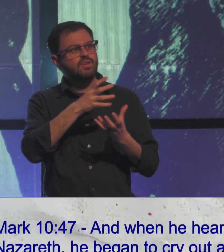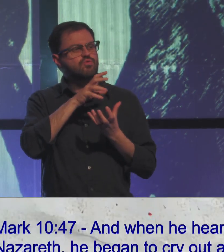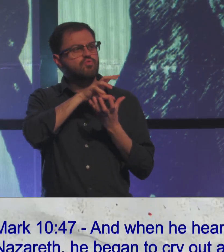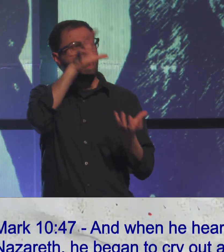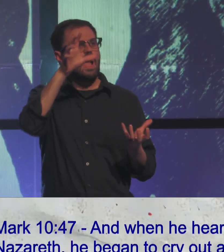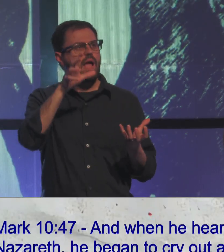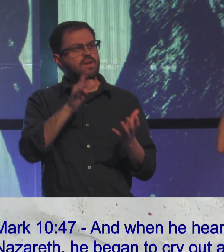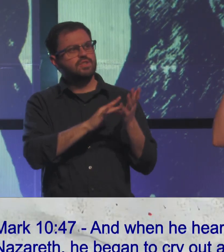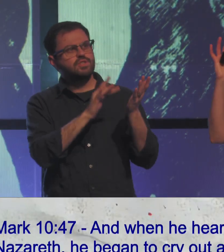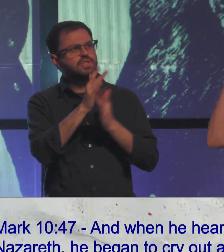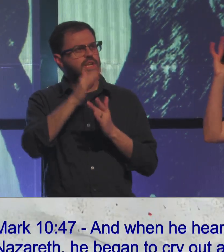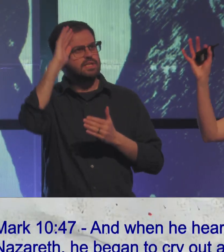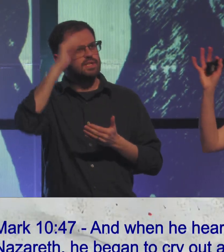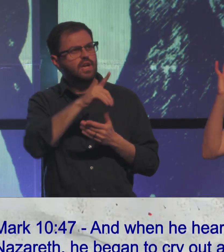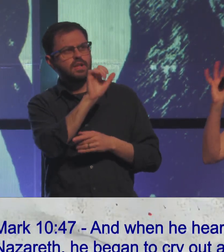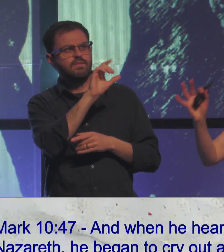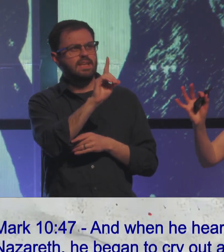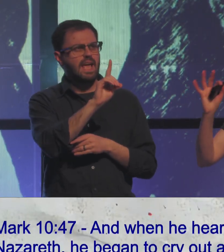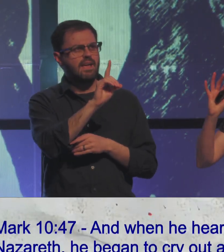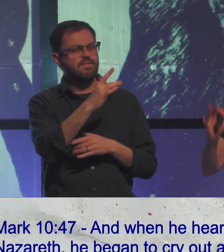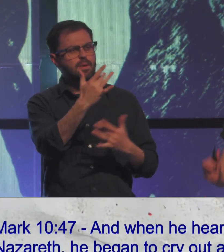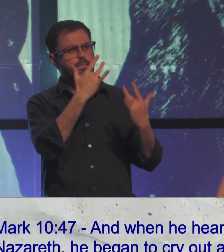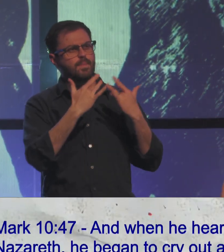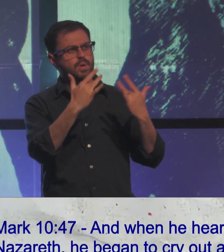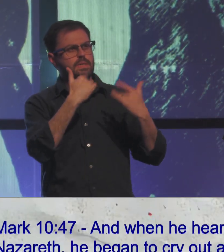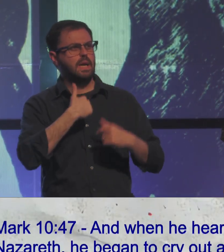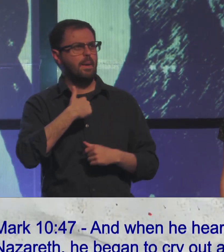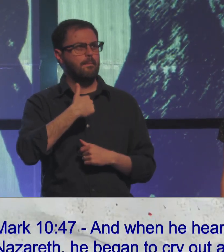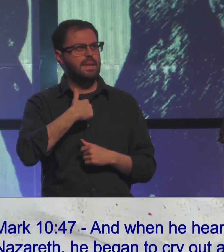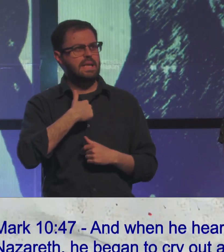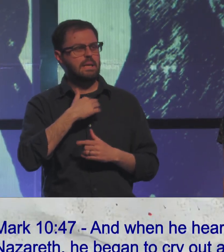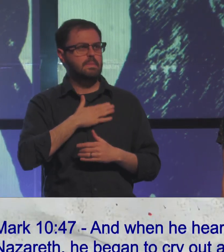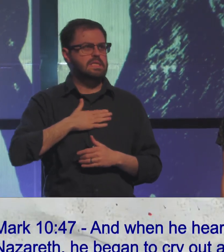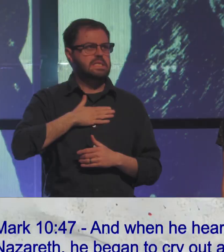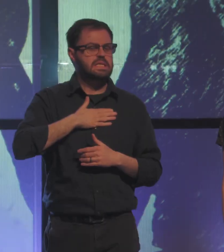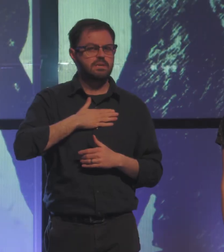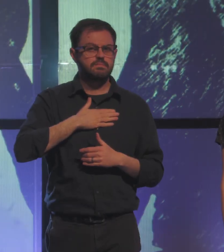Jesus, Son of David, have mercy on me.